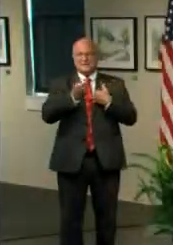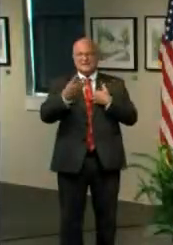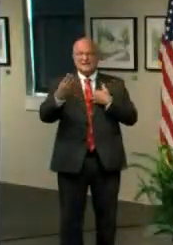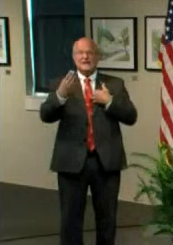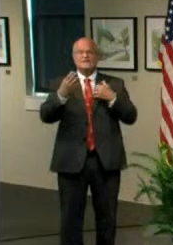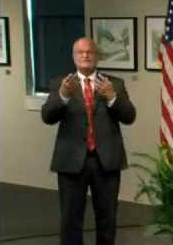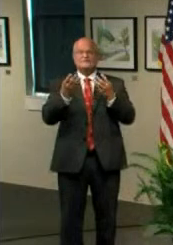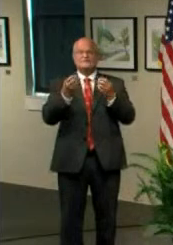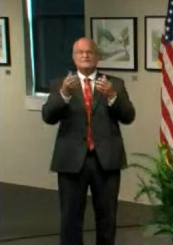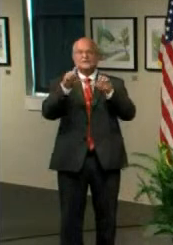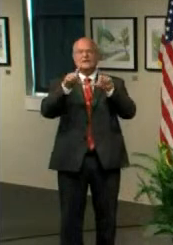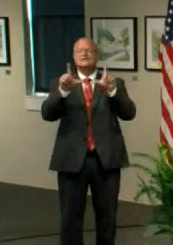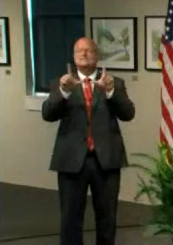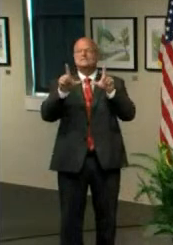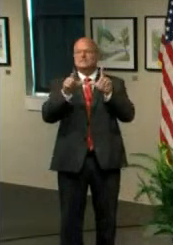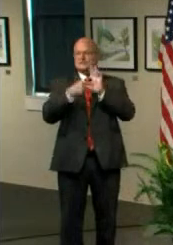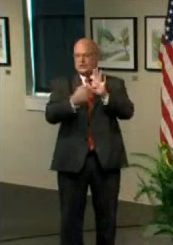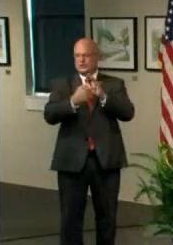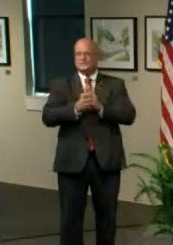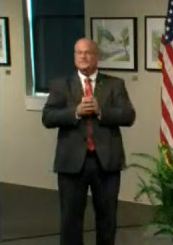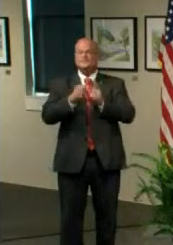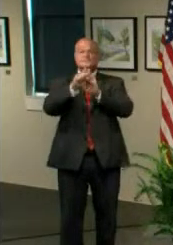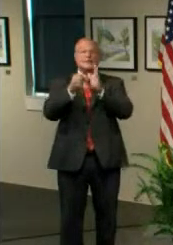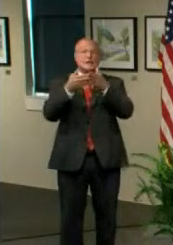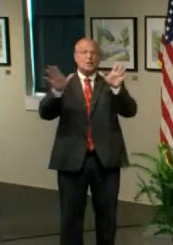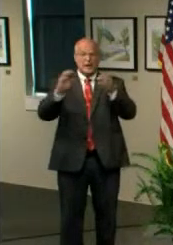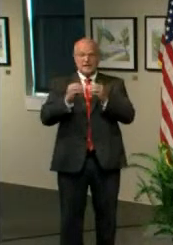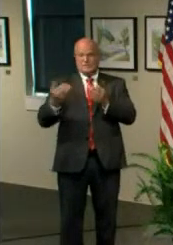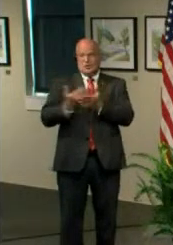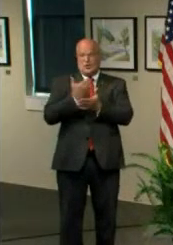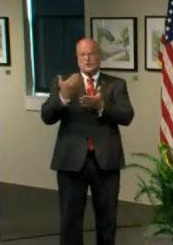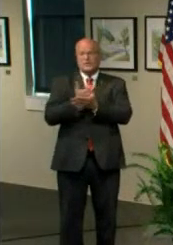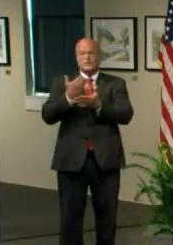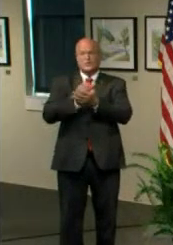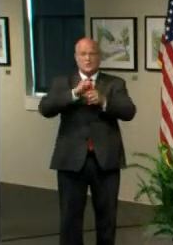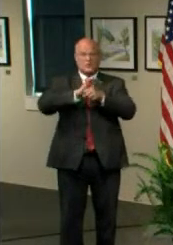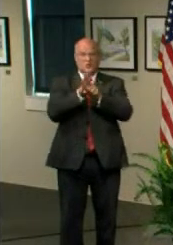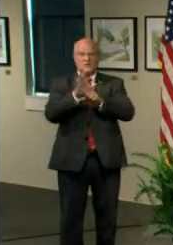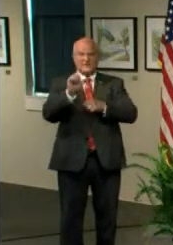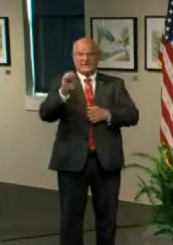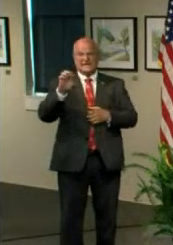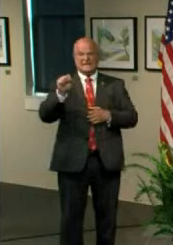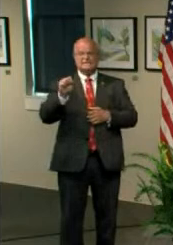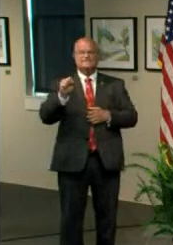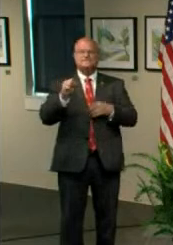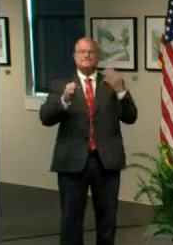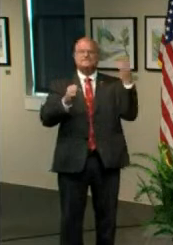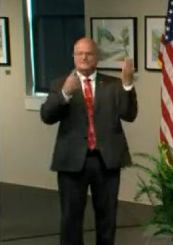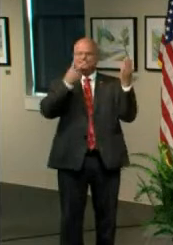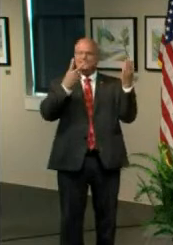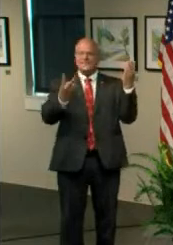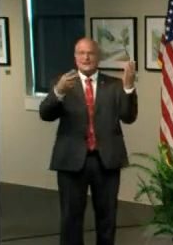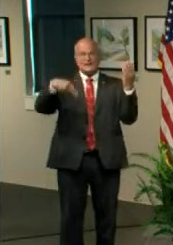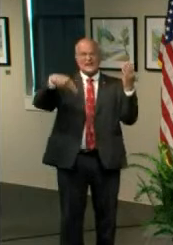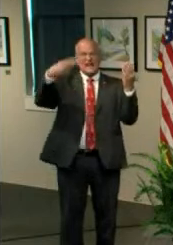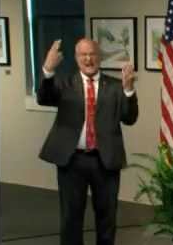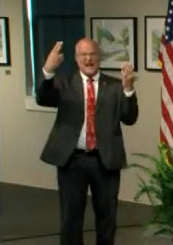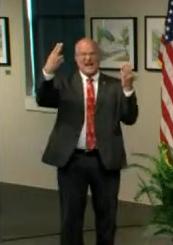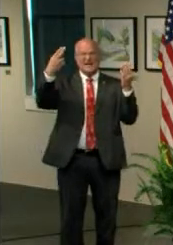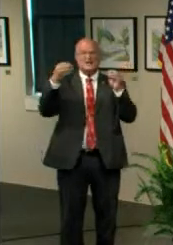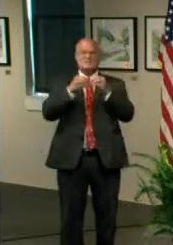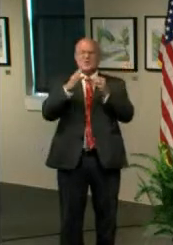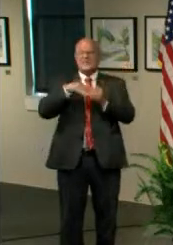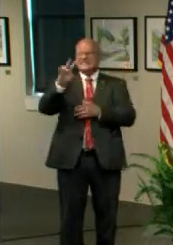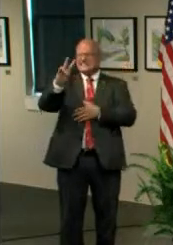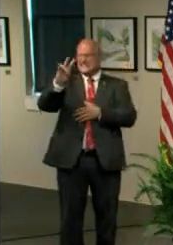of ground to cover. And this is a statewide number of new COVID cases. You can see the height where it was